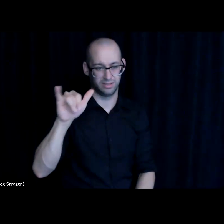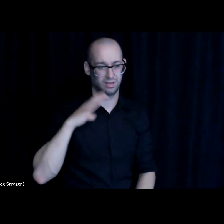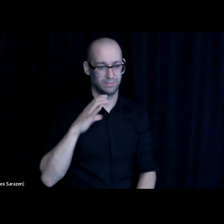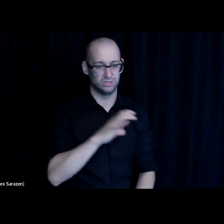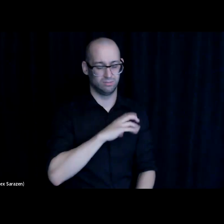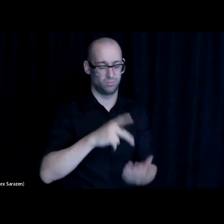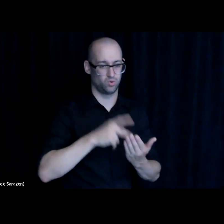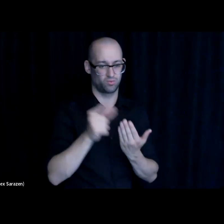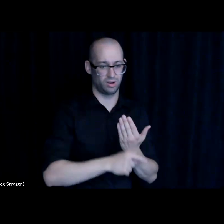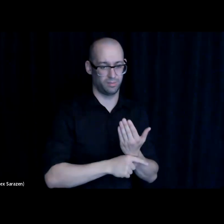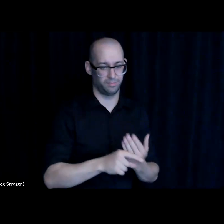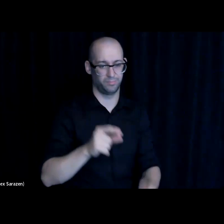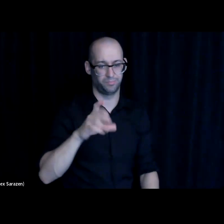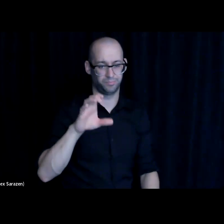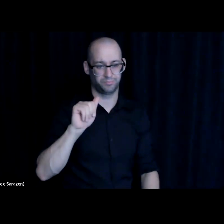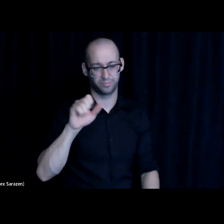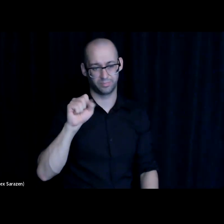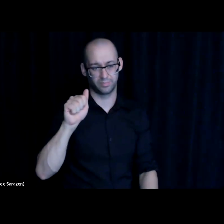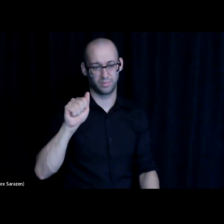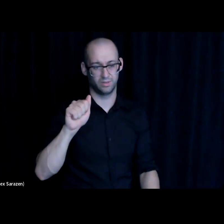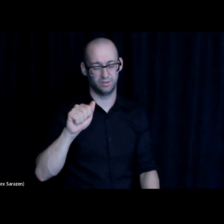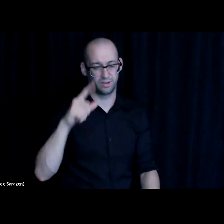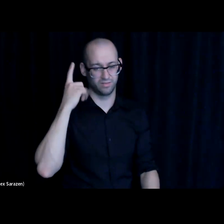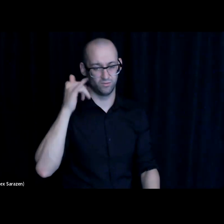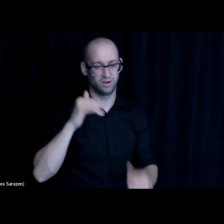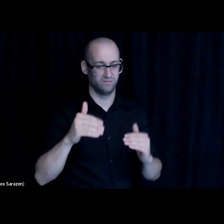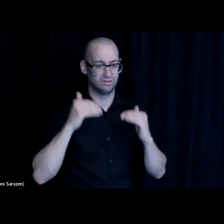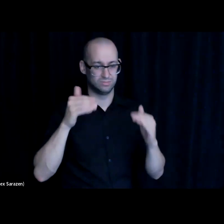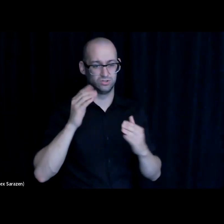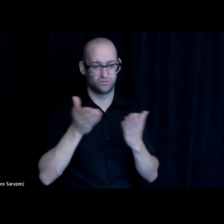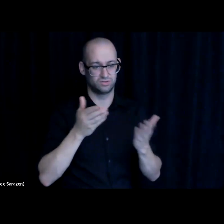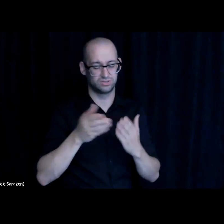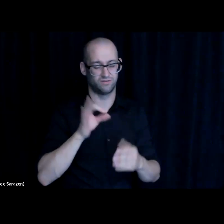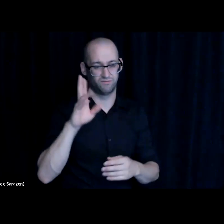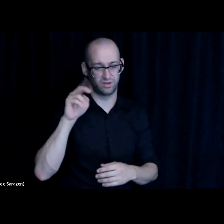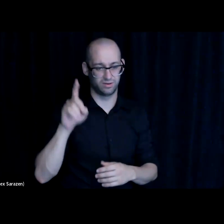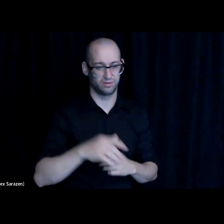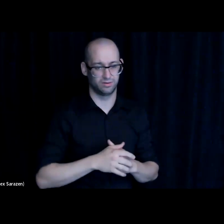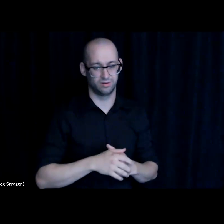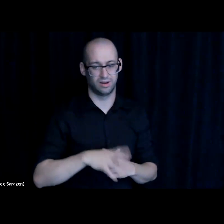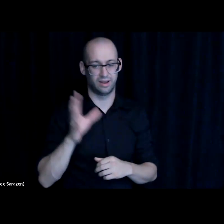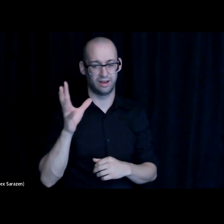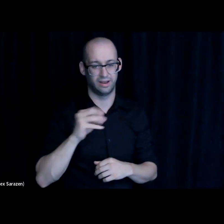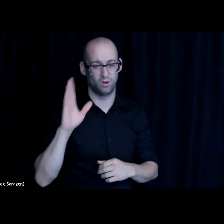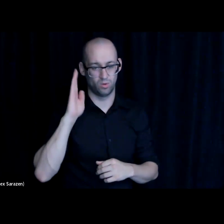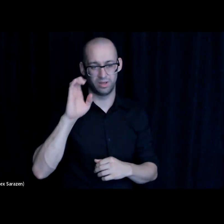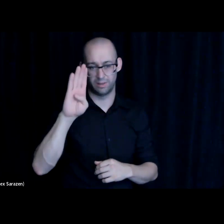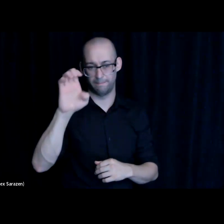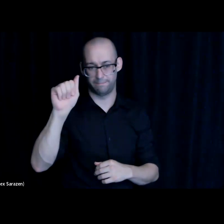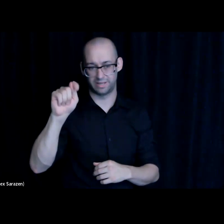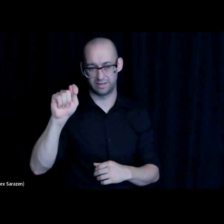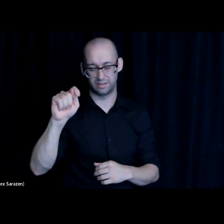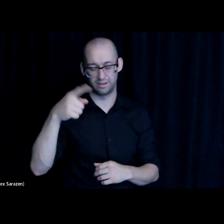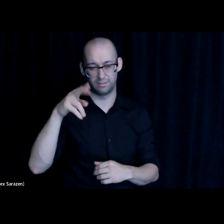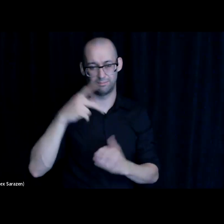the California Advanced Services Fund. There's also federal funding account, and ultimately there'll be BEAD programs. And so all those